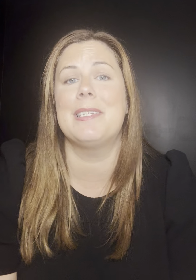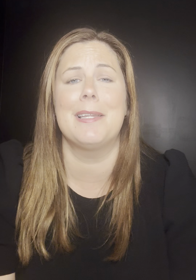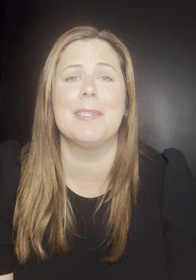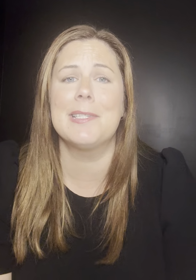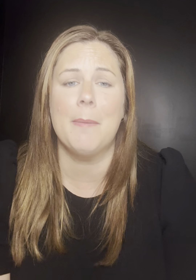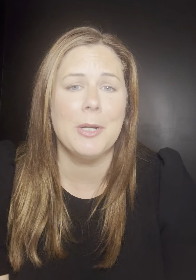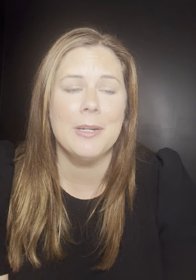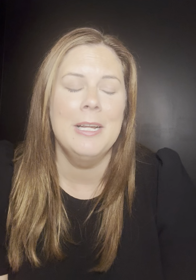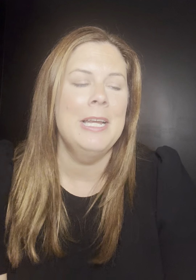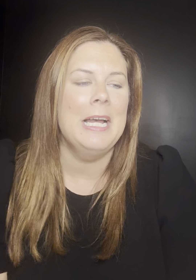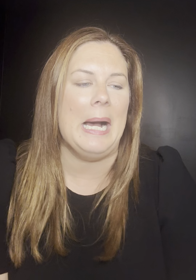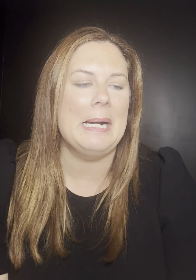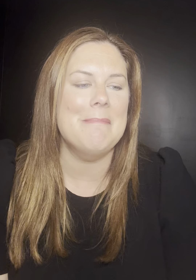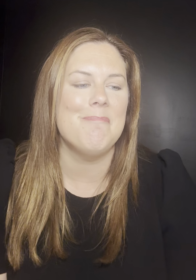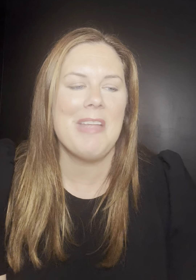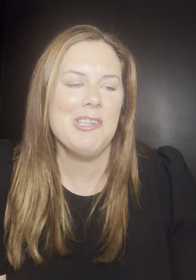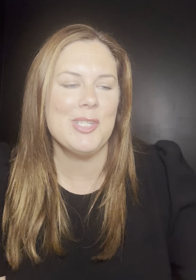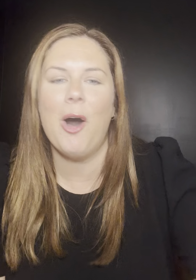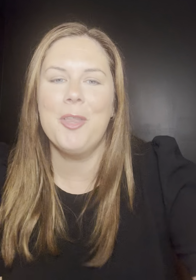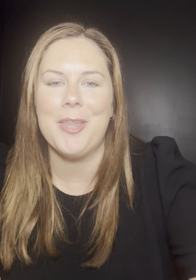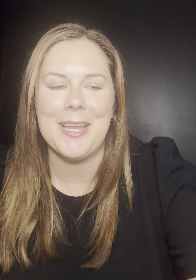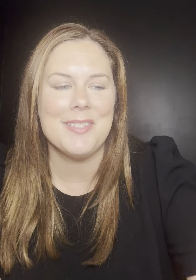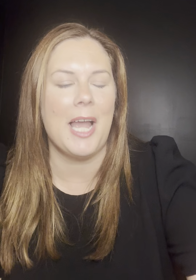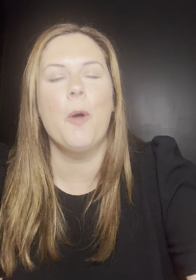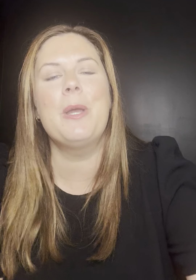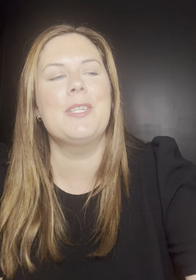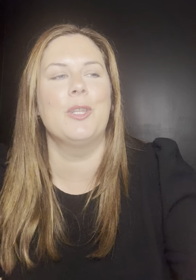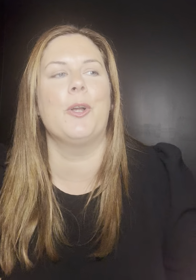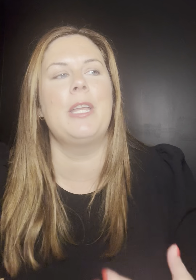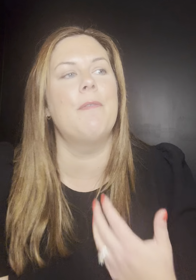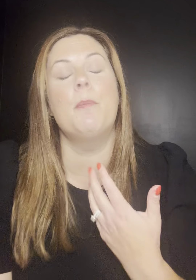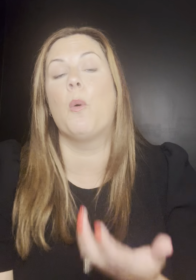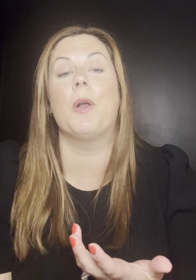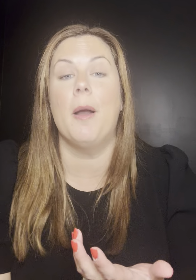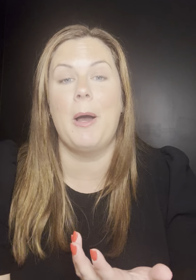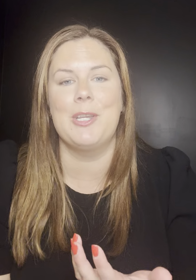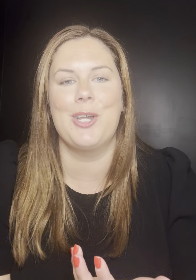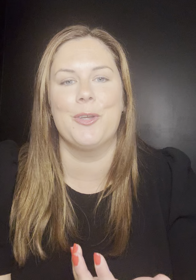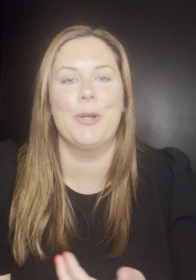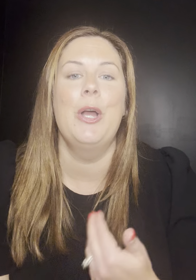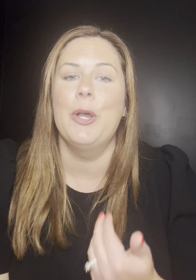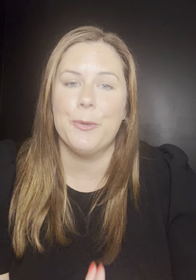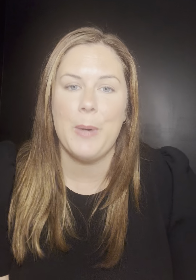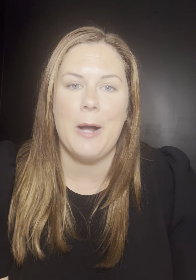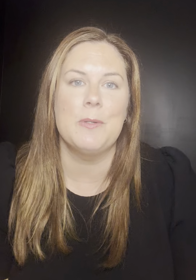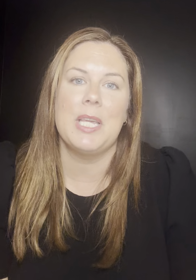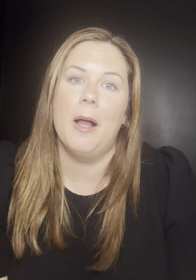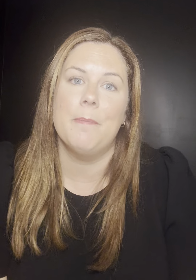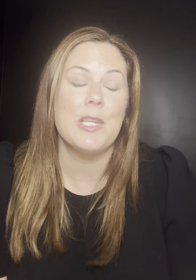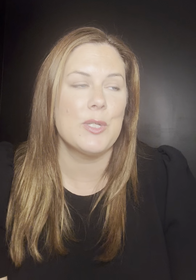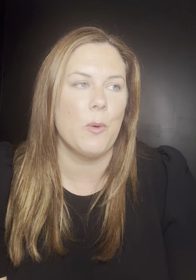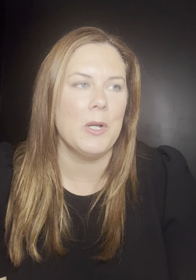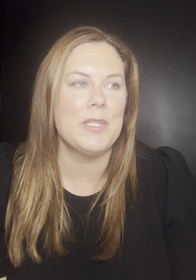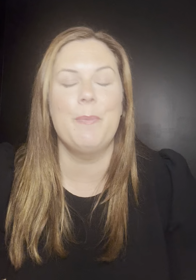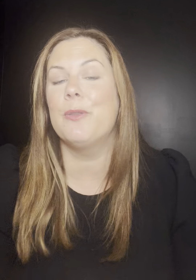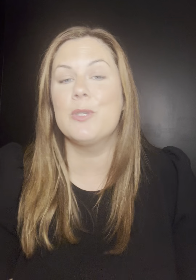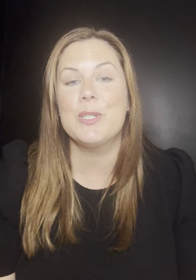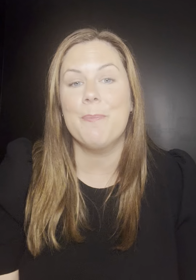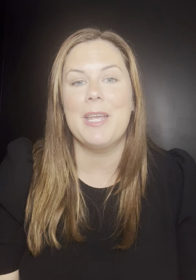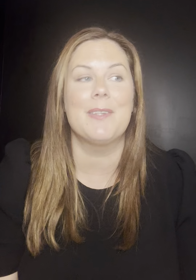is summer, and just all the things. I hope we get to learn even more about each other throughout this course, but those are some things